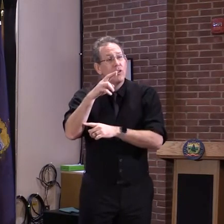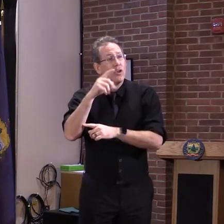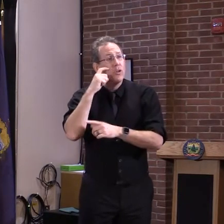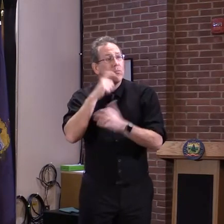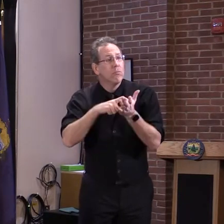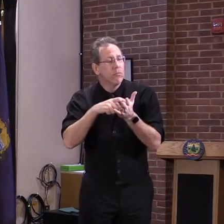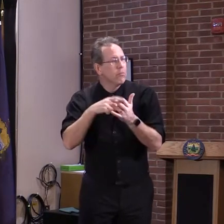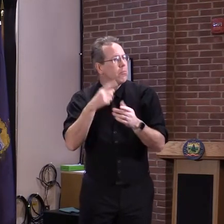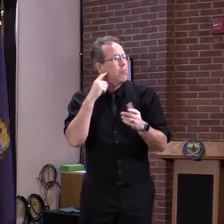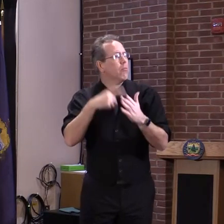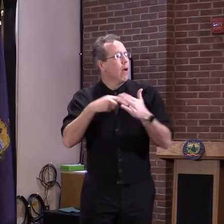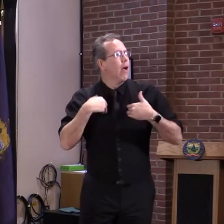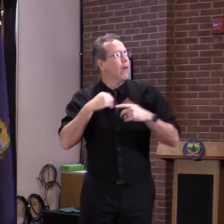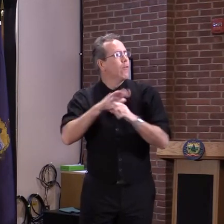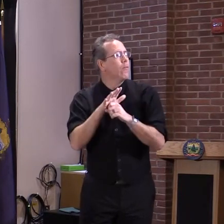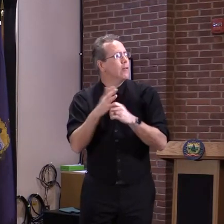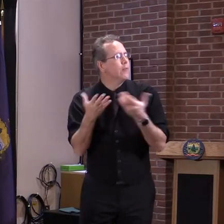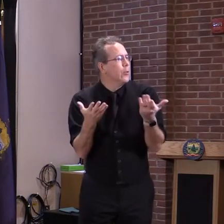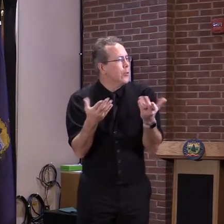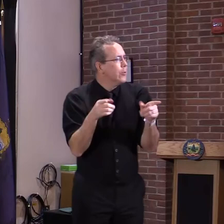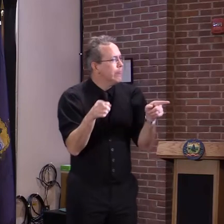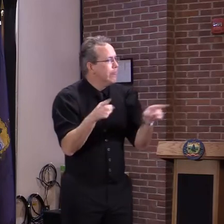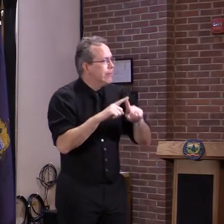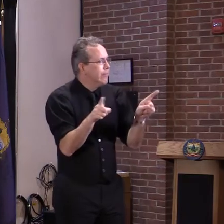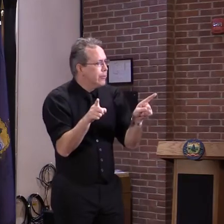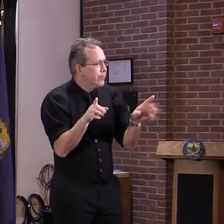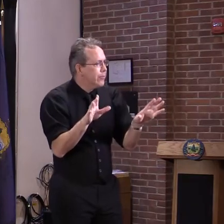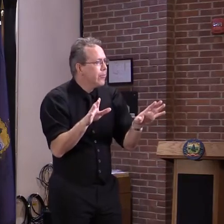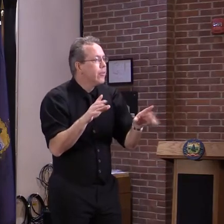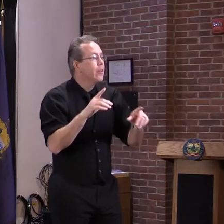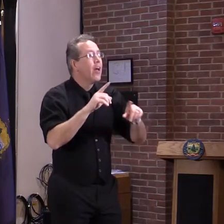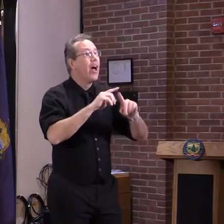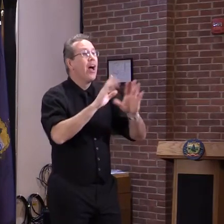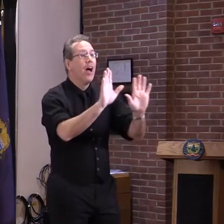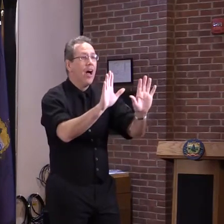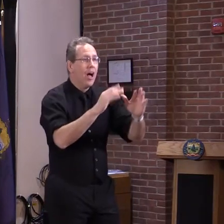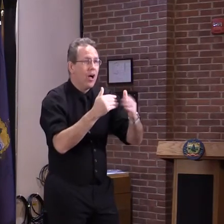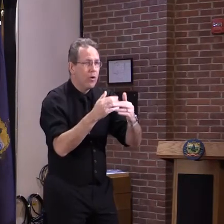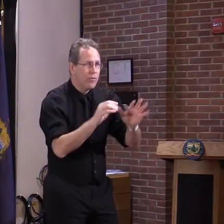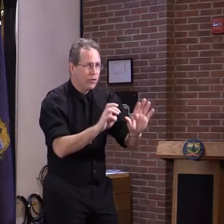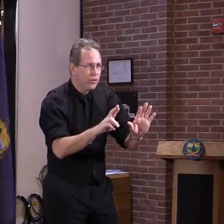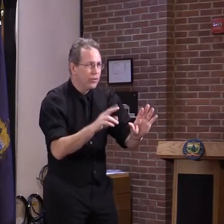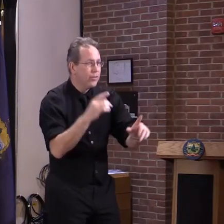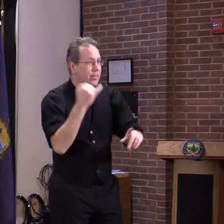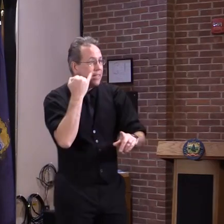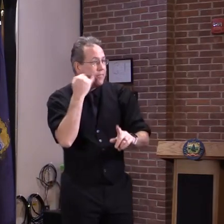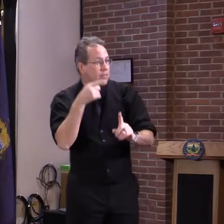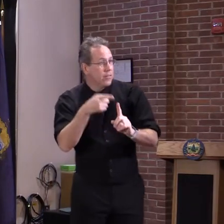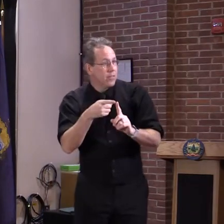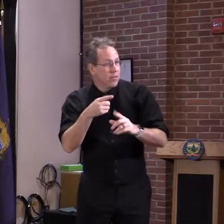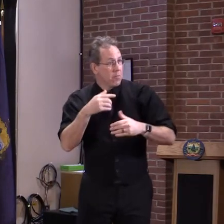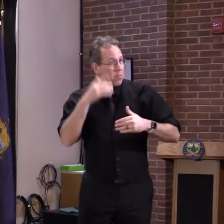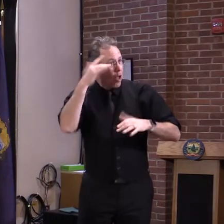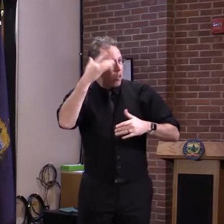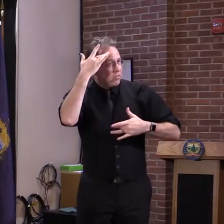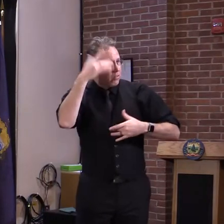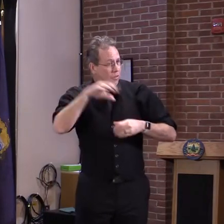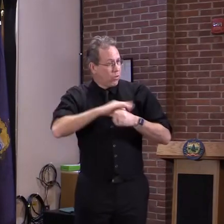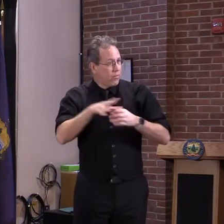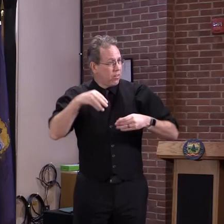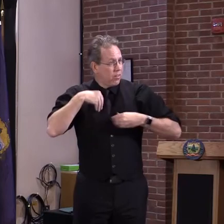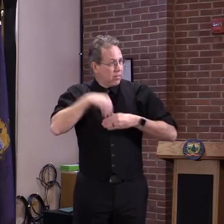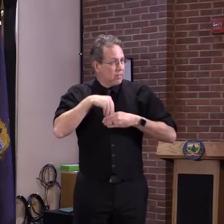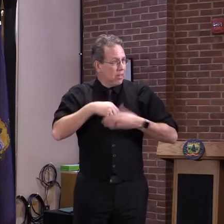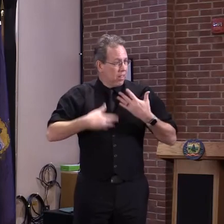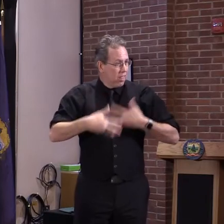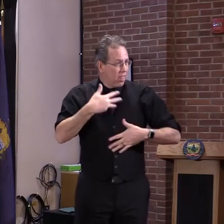time. Having said that, though, with a high viral load and increased infectivity early in the course